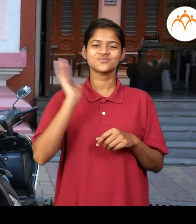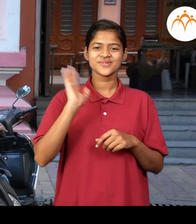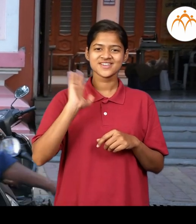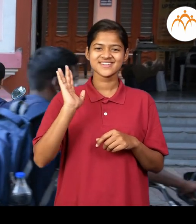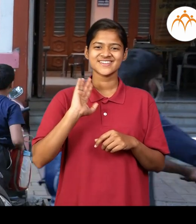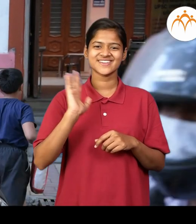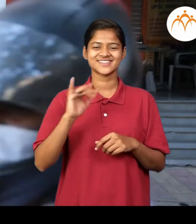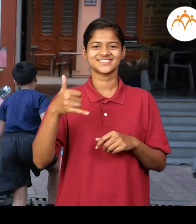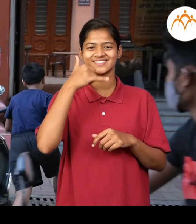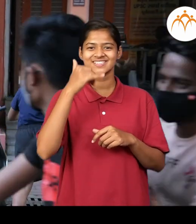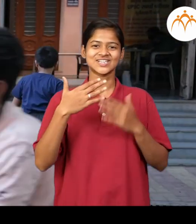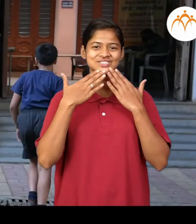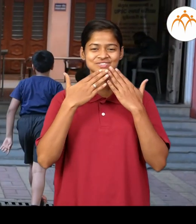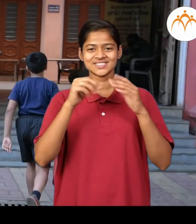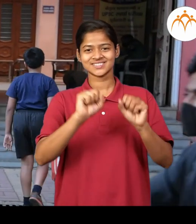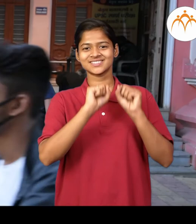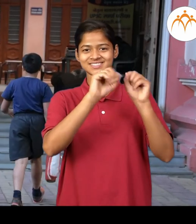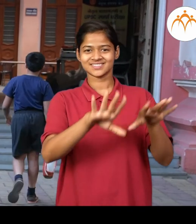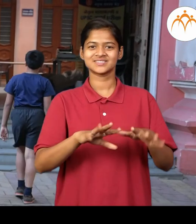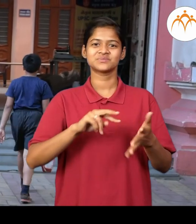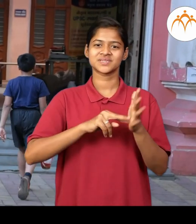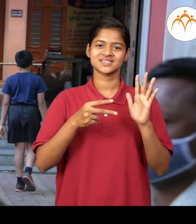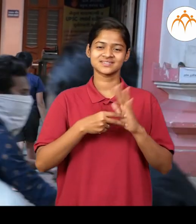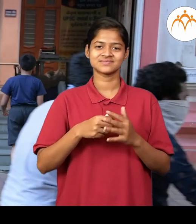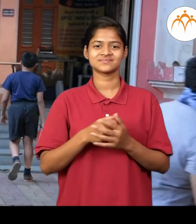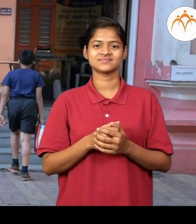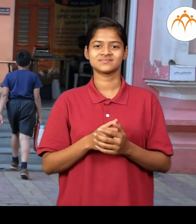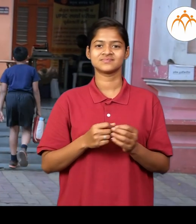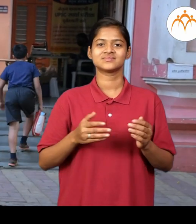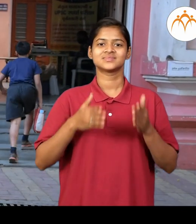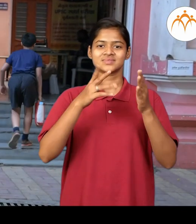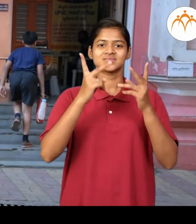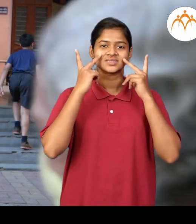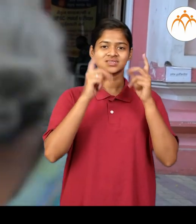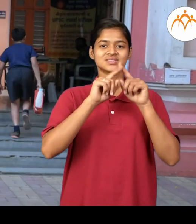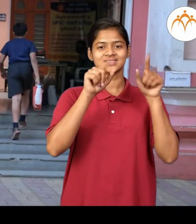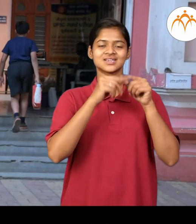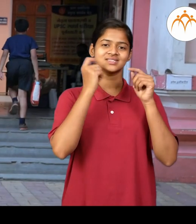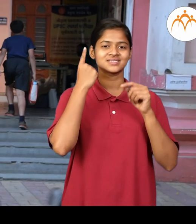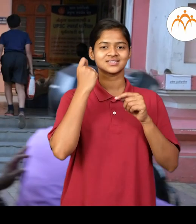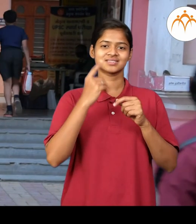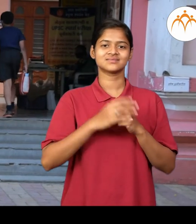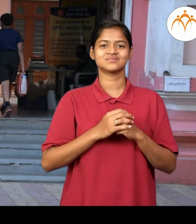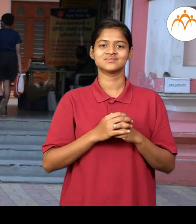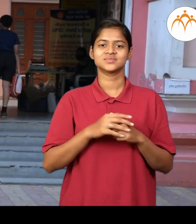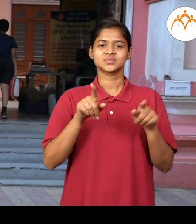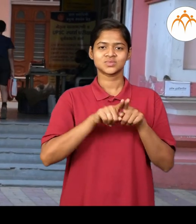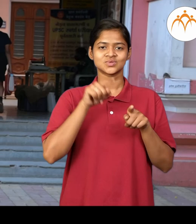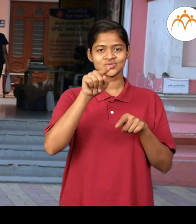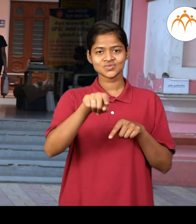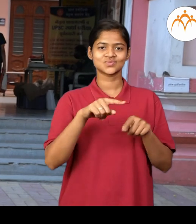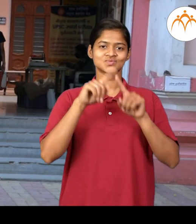waved Dada a goodbye and went to school. Now, Devanj understands the